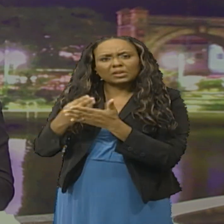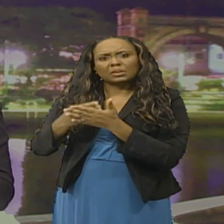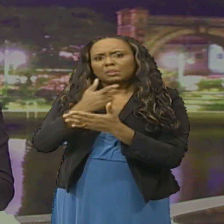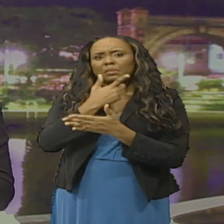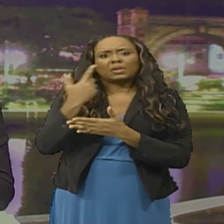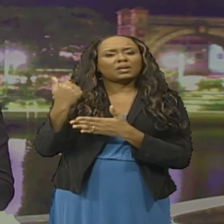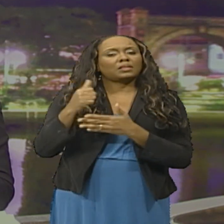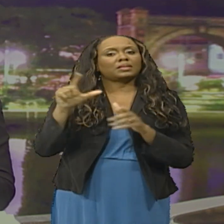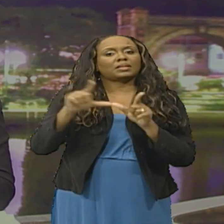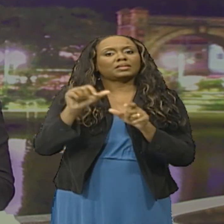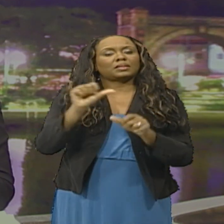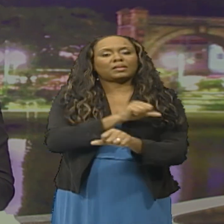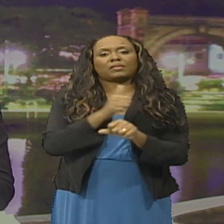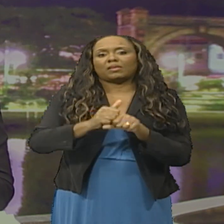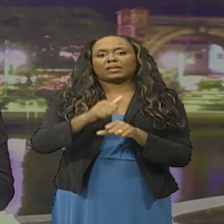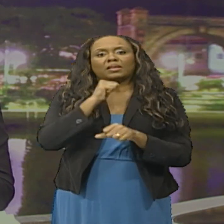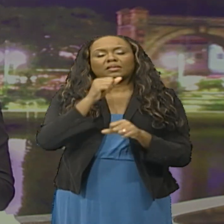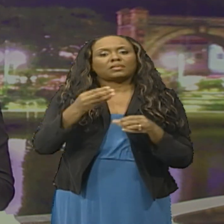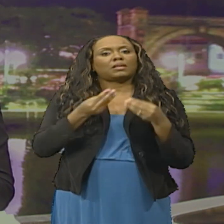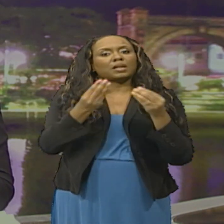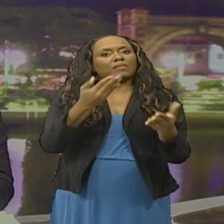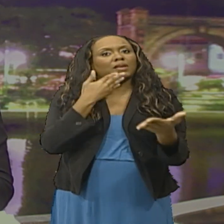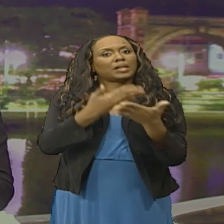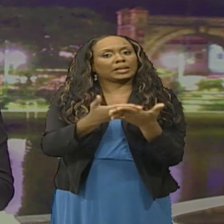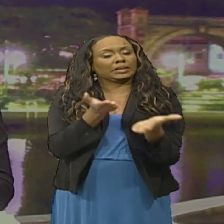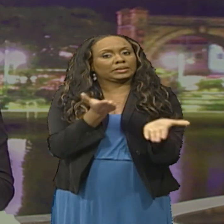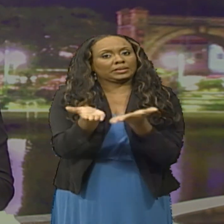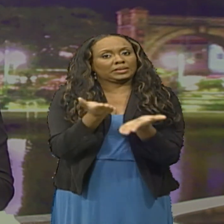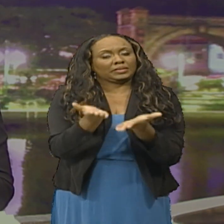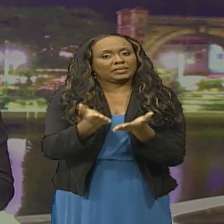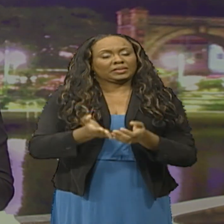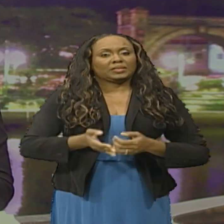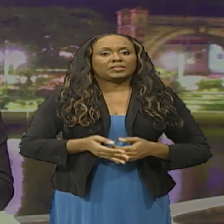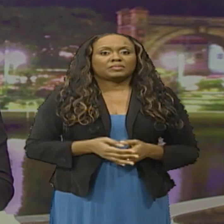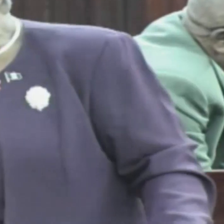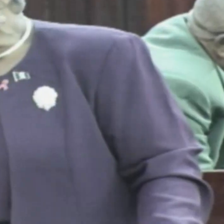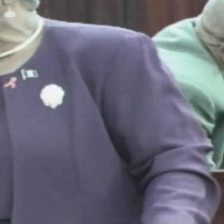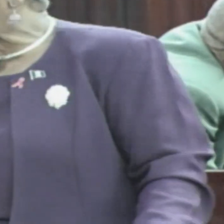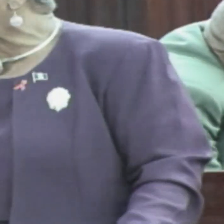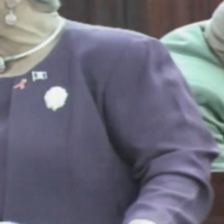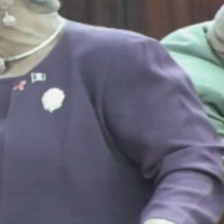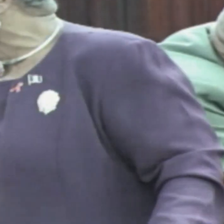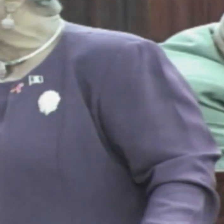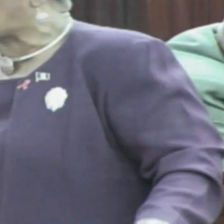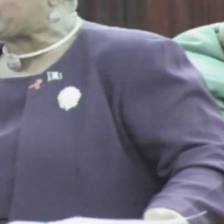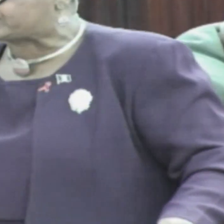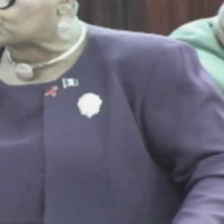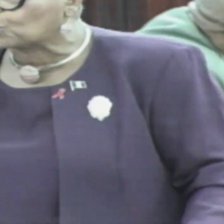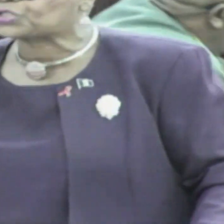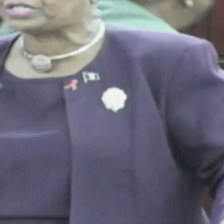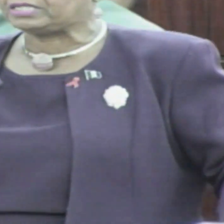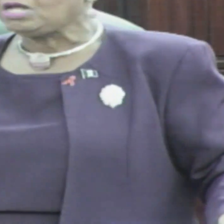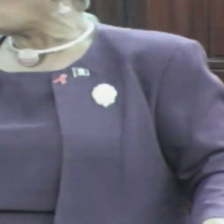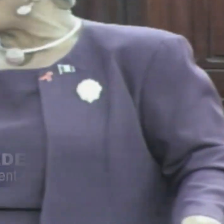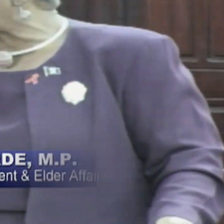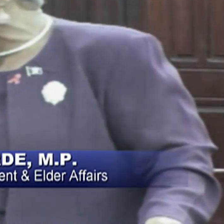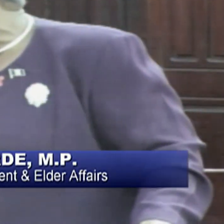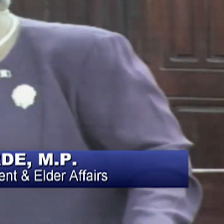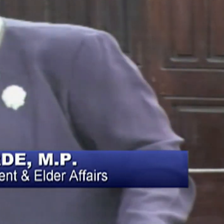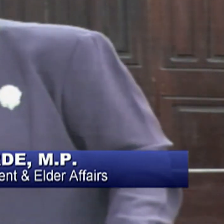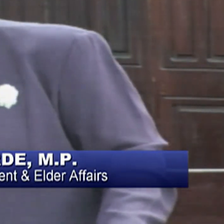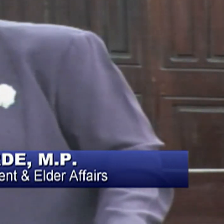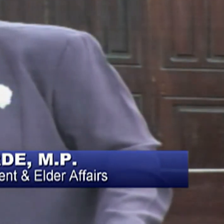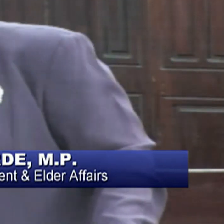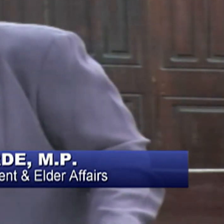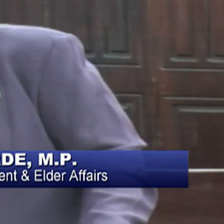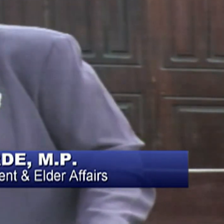of insufficient service. What's the point in leaving your work, leaving your school or institution or wherever